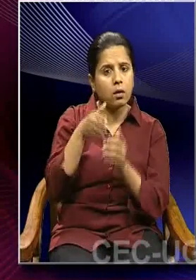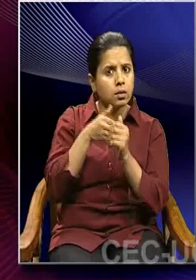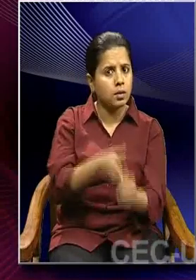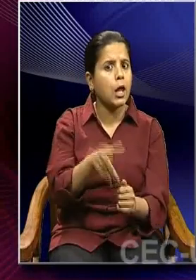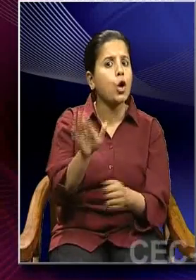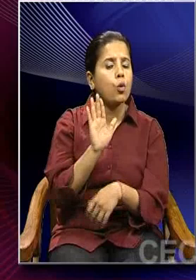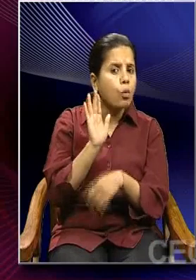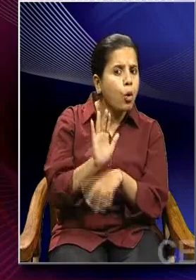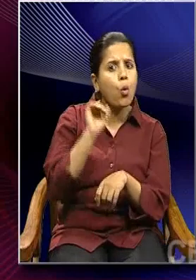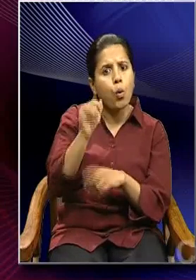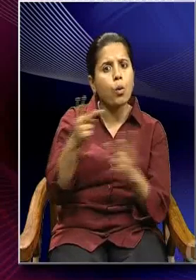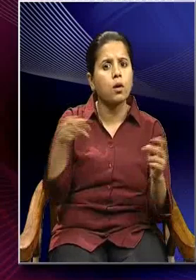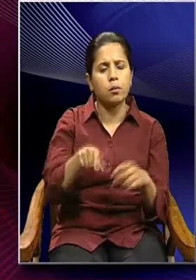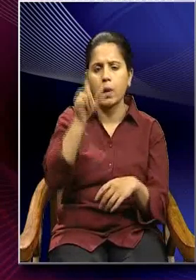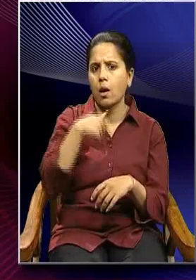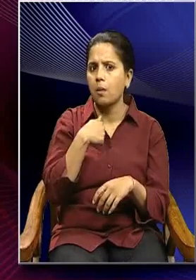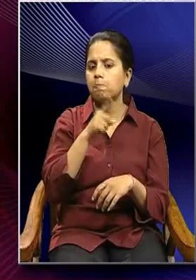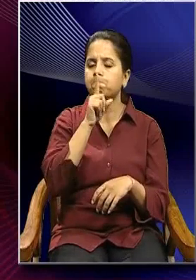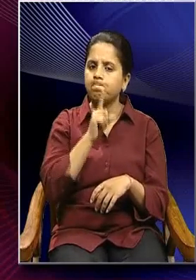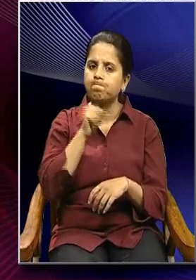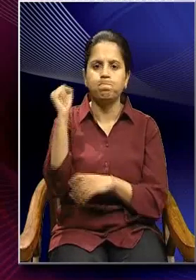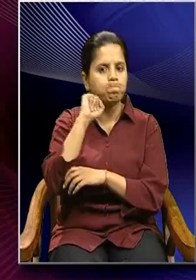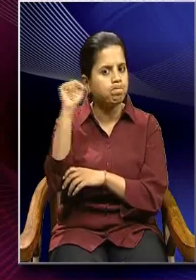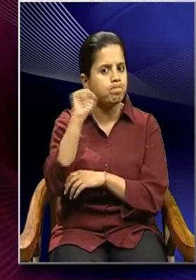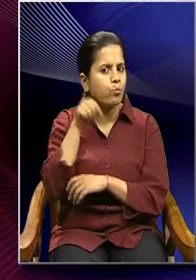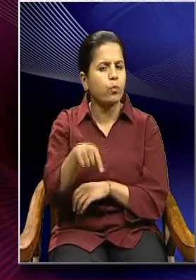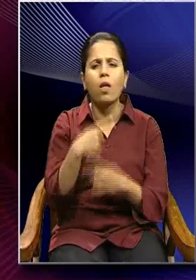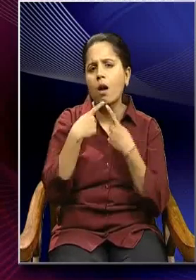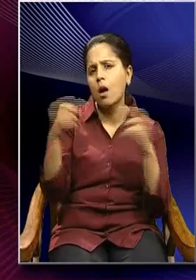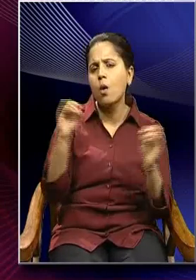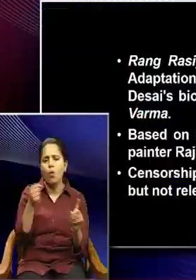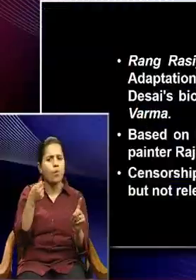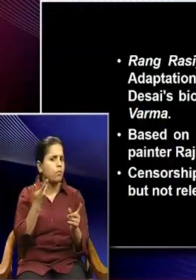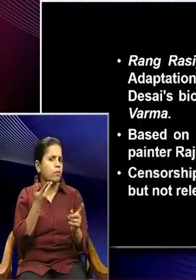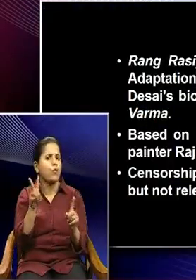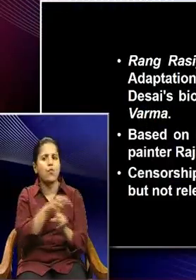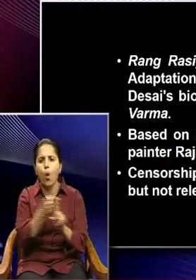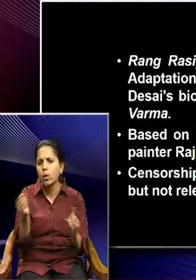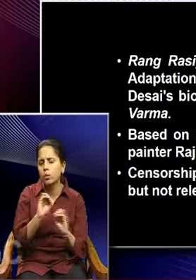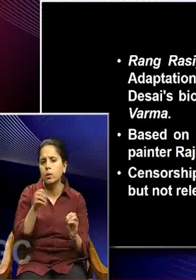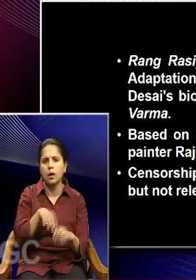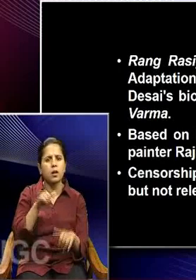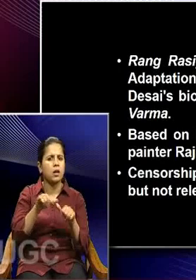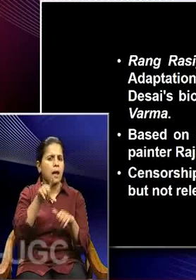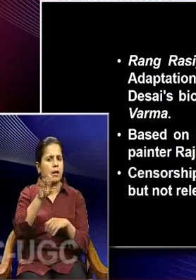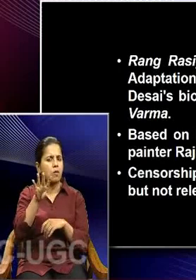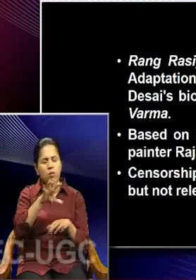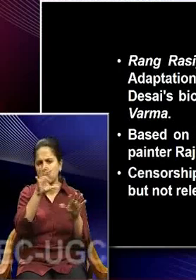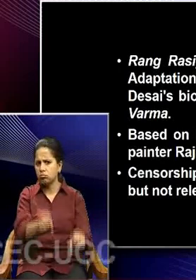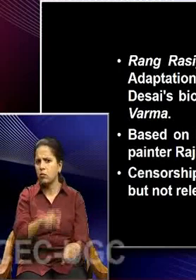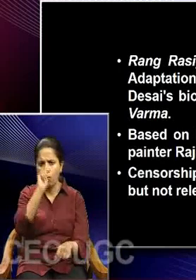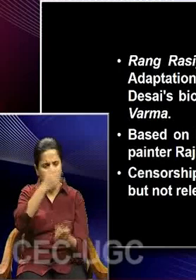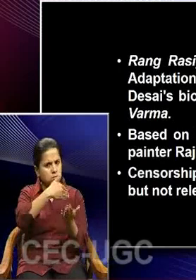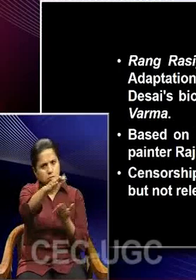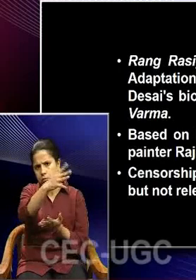during the peaceful protest against the British rule in 1940s, forcing an end of colonialism. So we